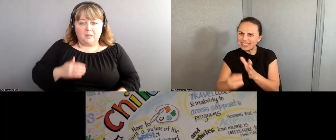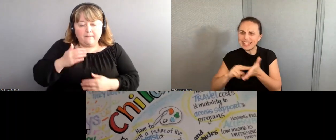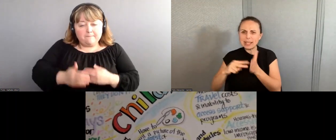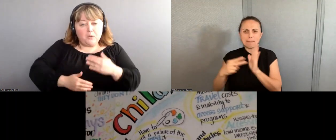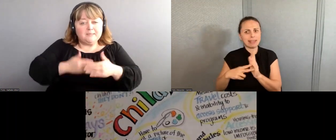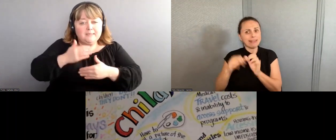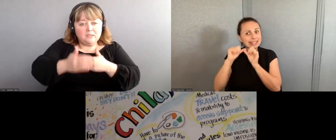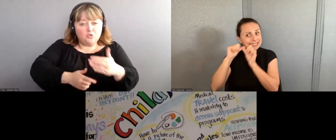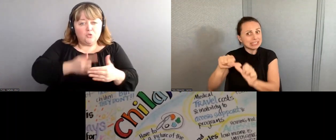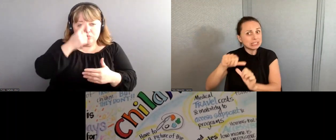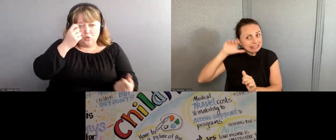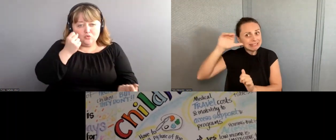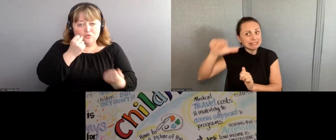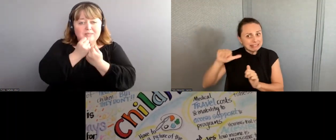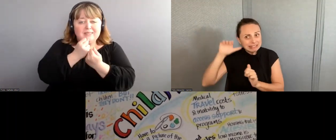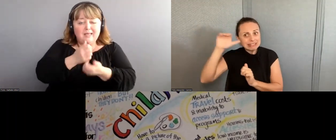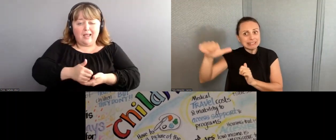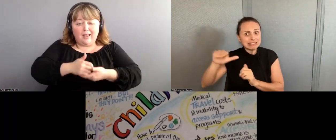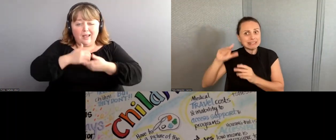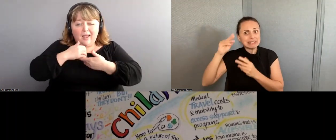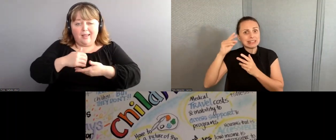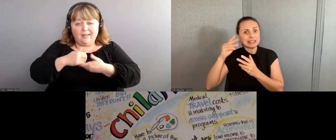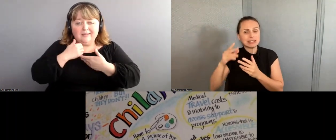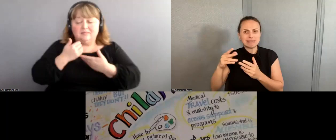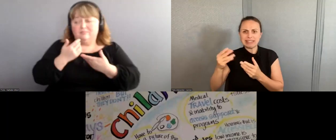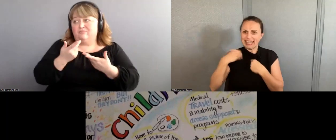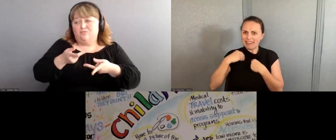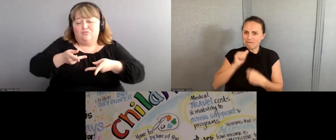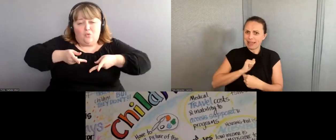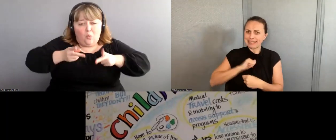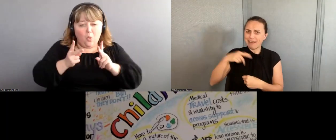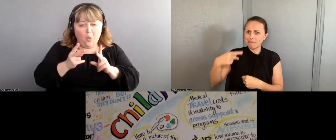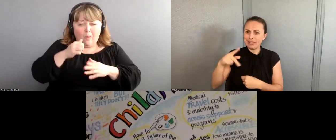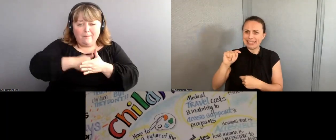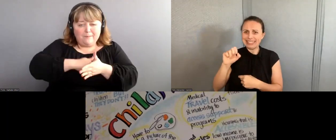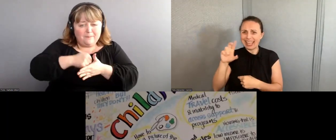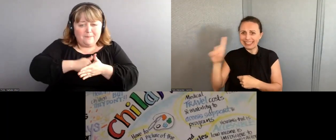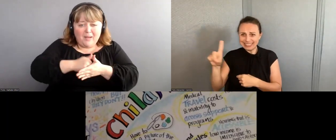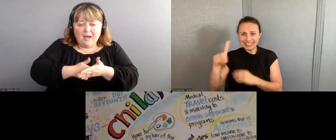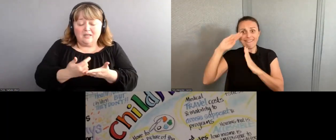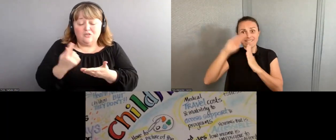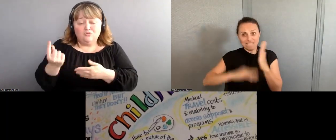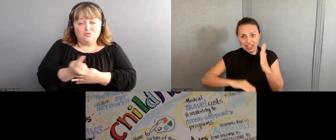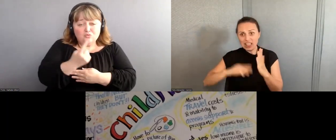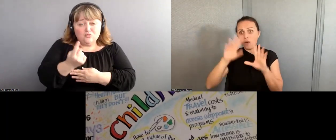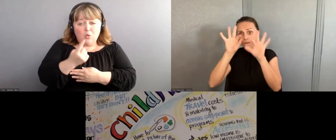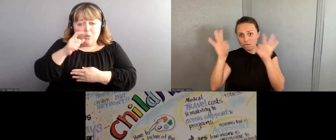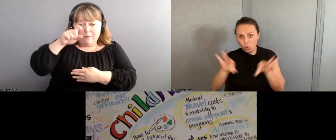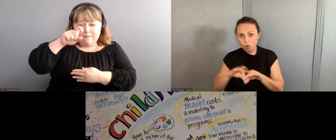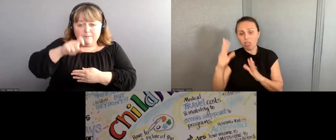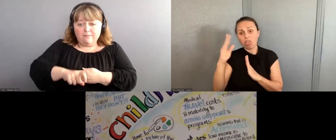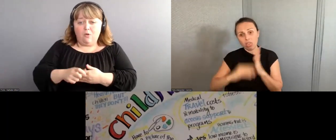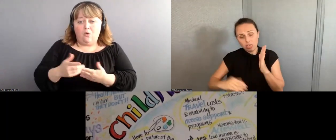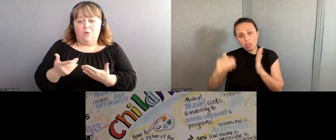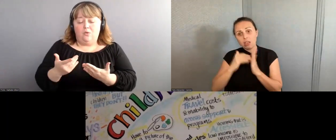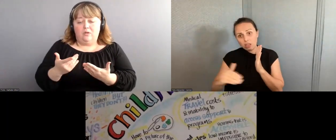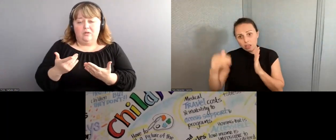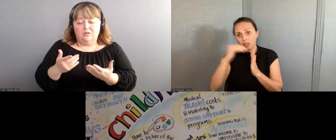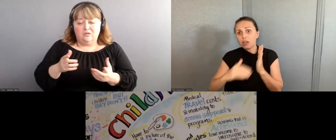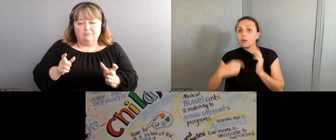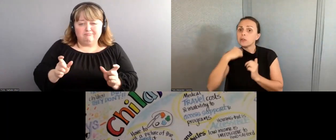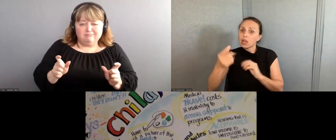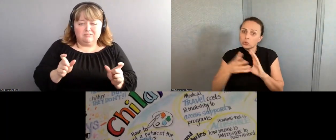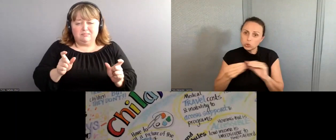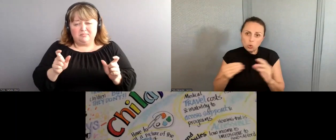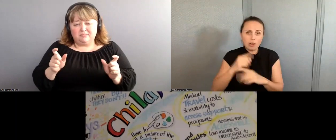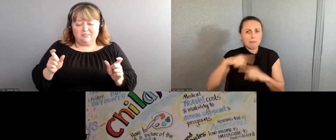continually give yourself PTSD almost to fill out forms over and over, or tell a story over and over of like the worst